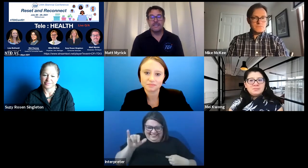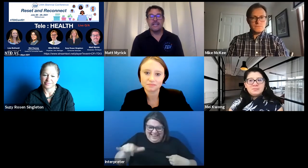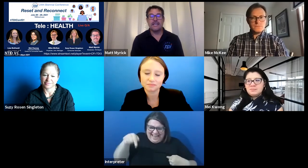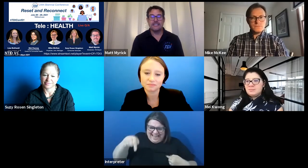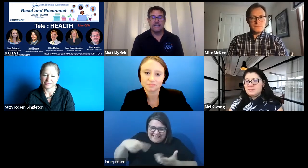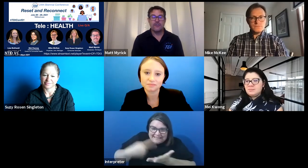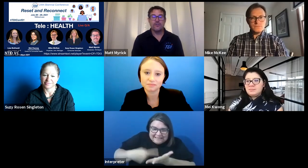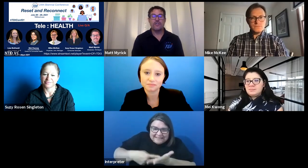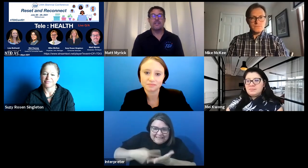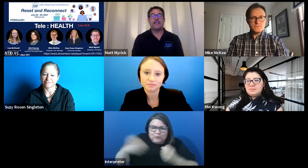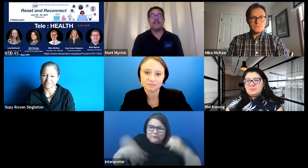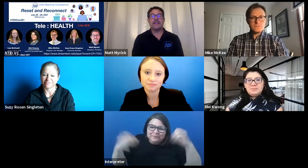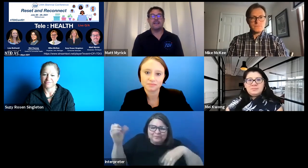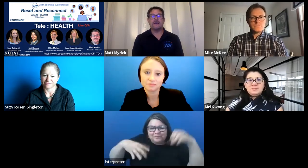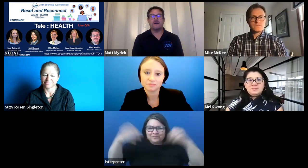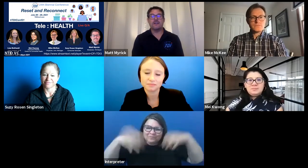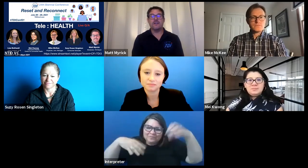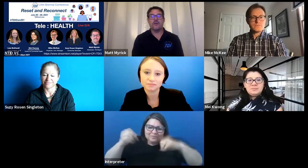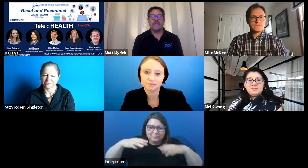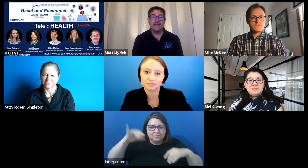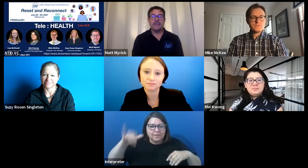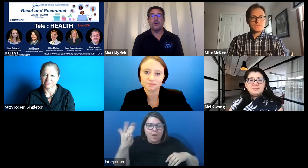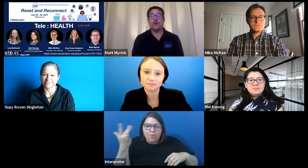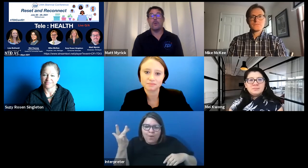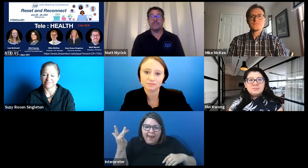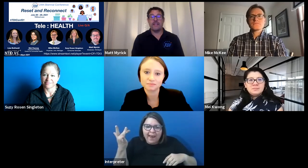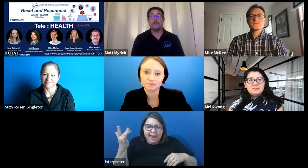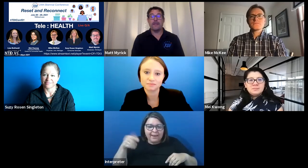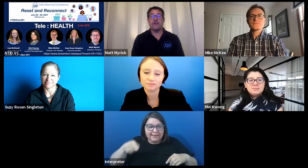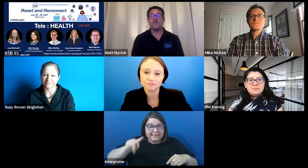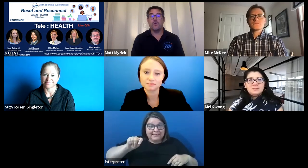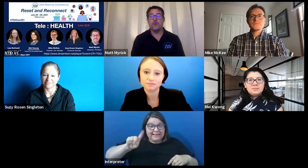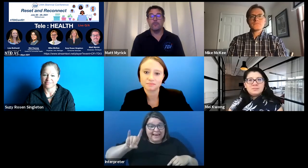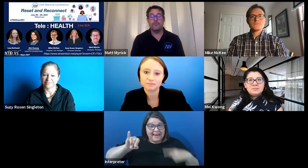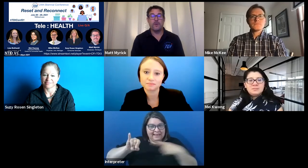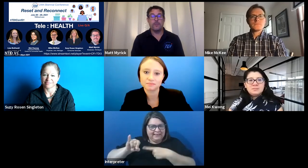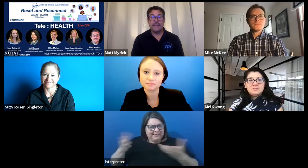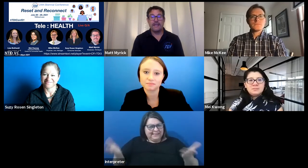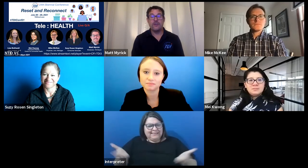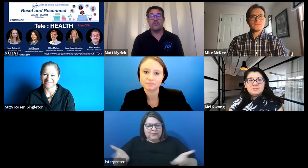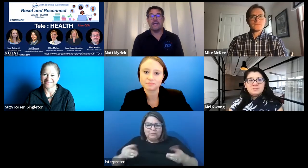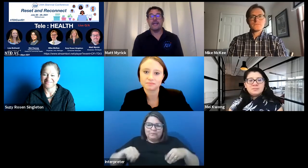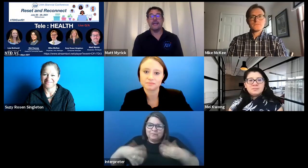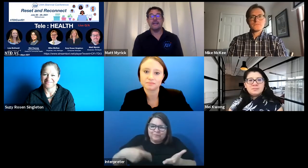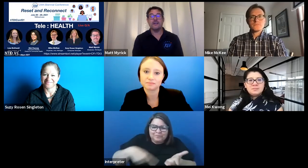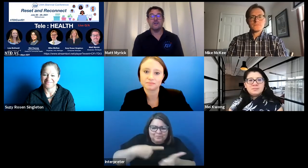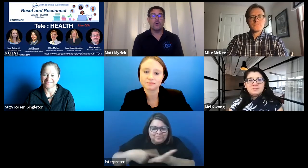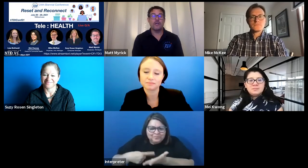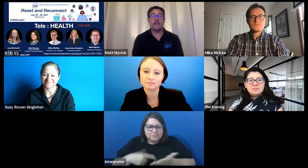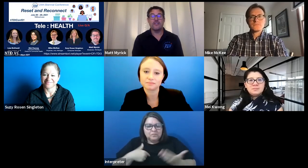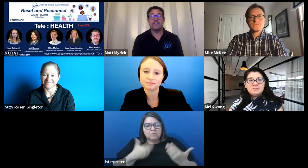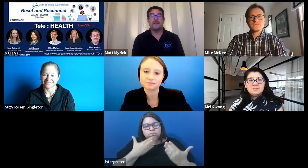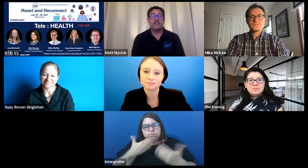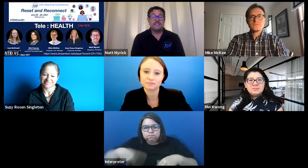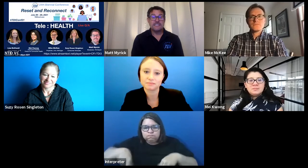why TDI is here. And, you know, again, you know, I want to thank the panel for, you know, being here and